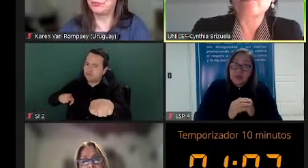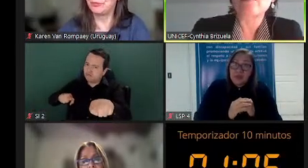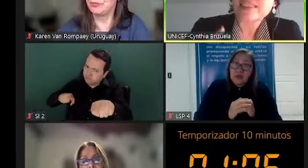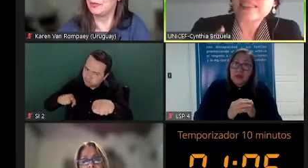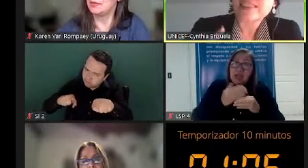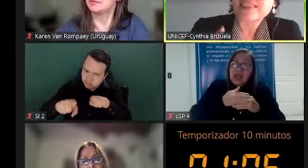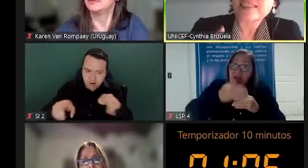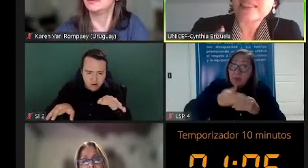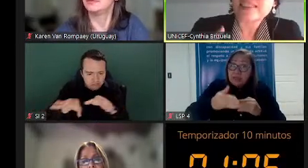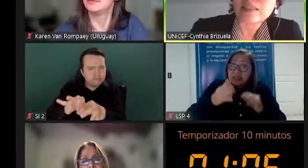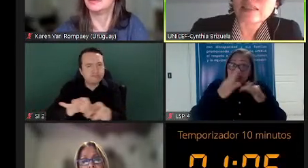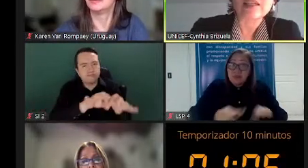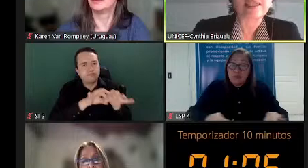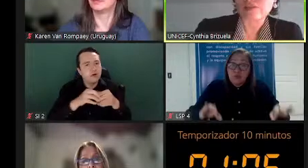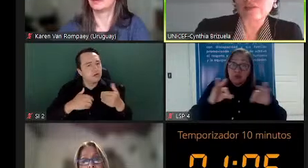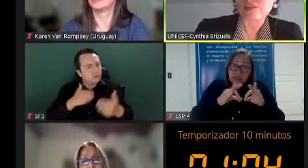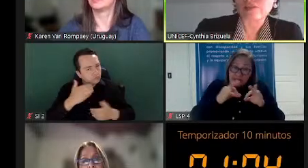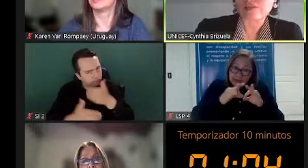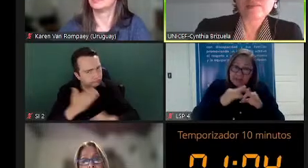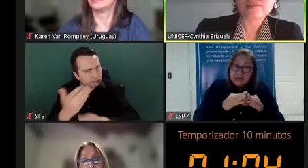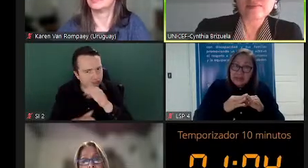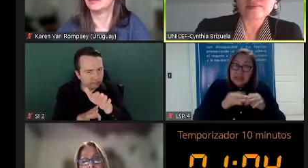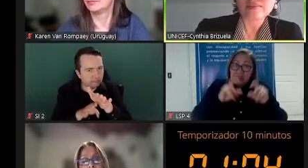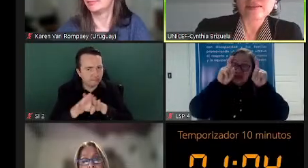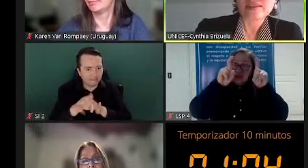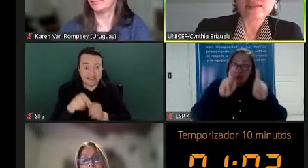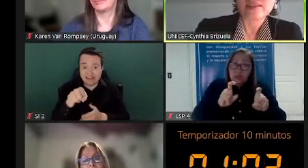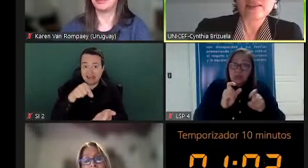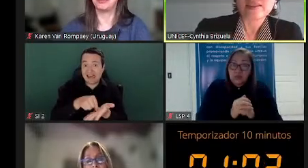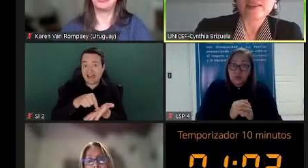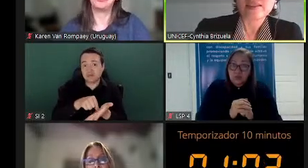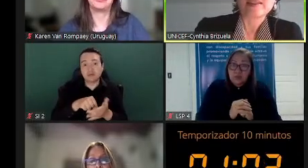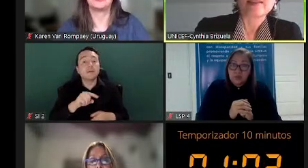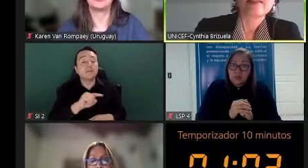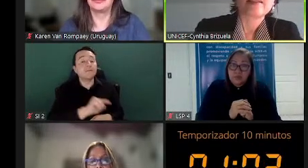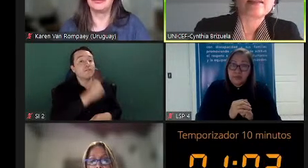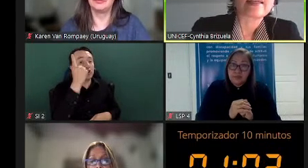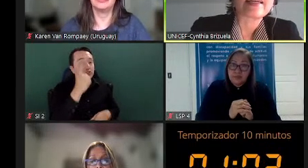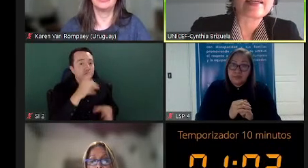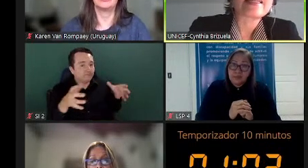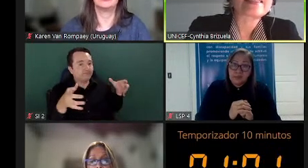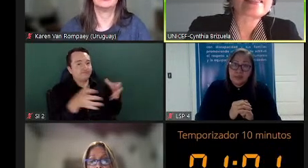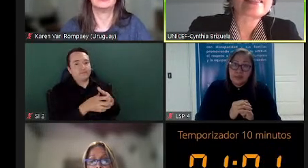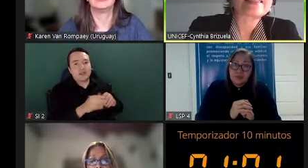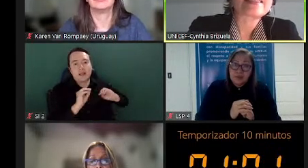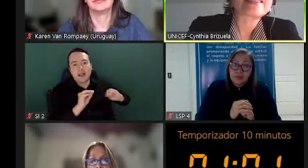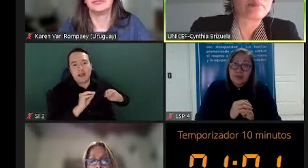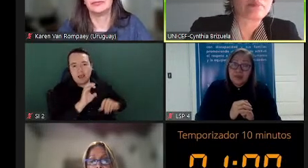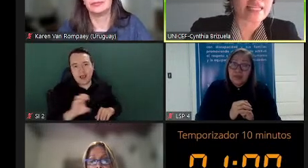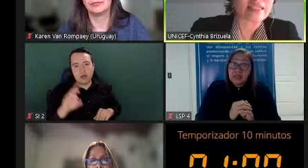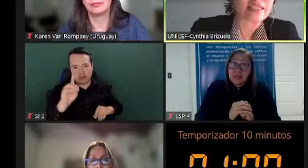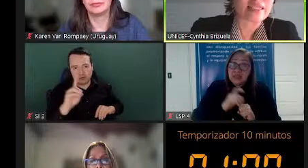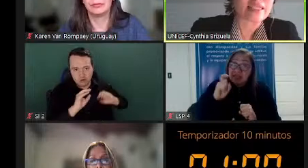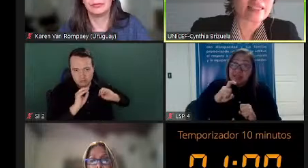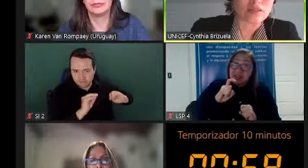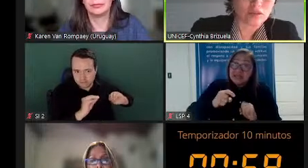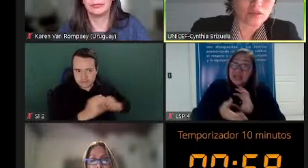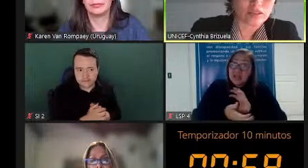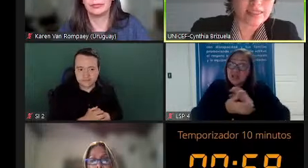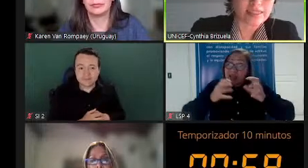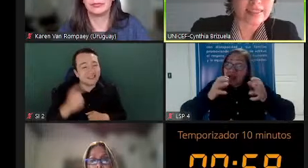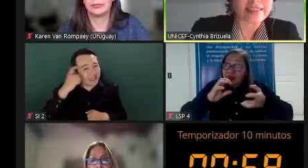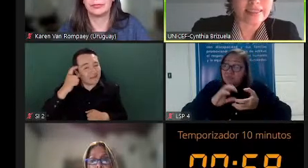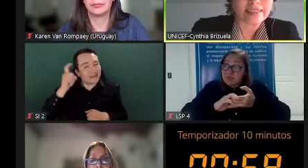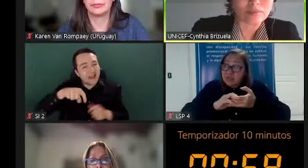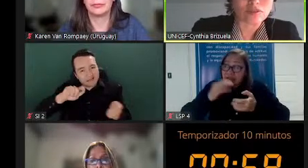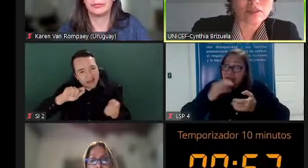based on we need to make in education it is important